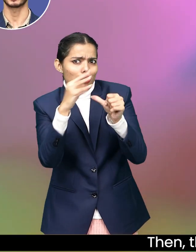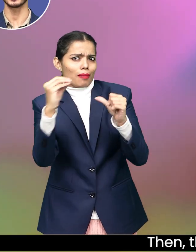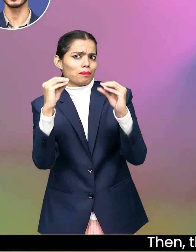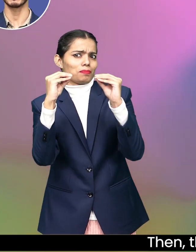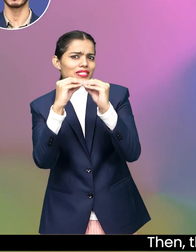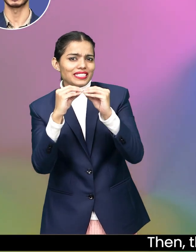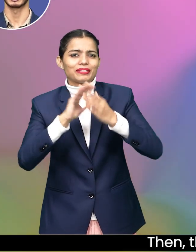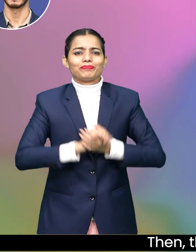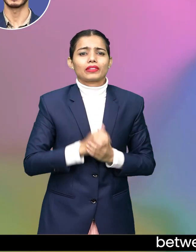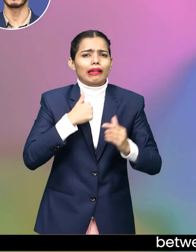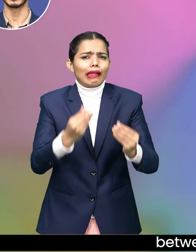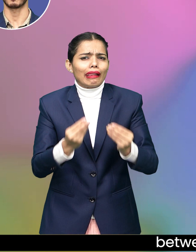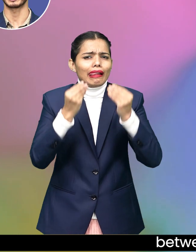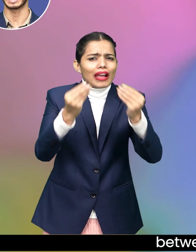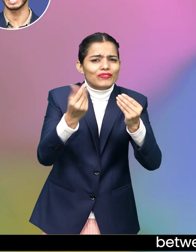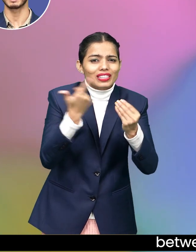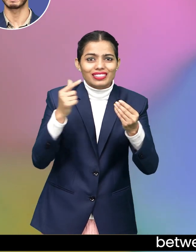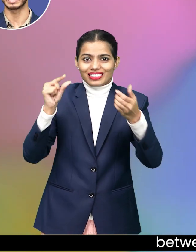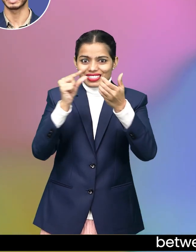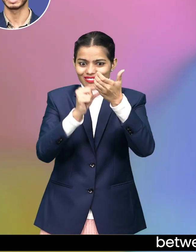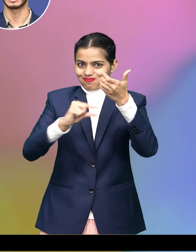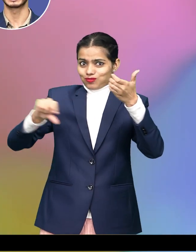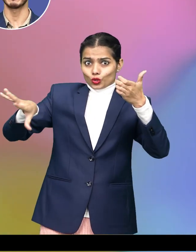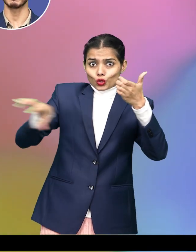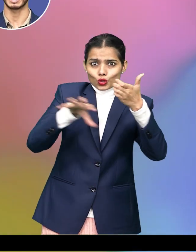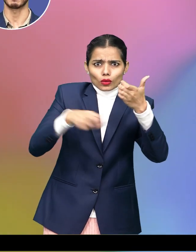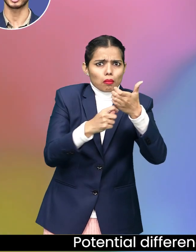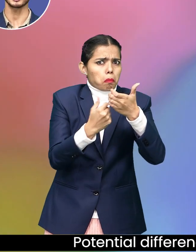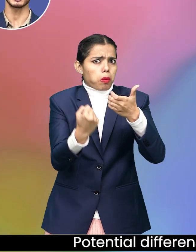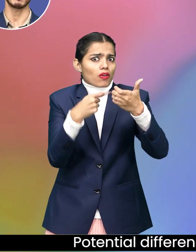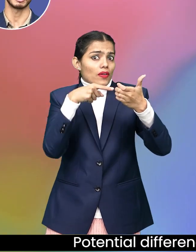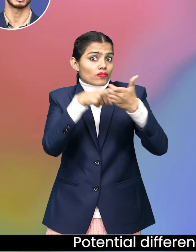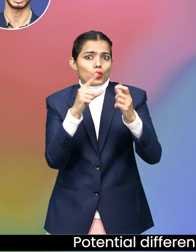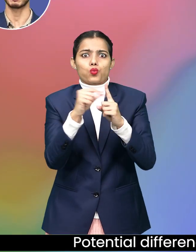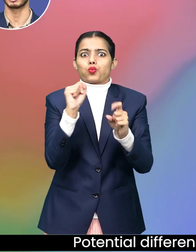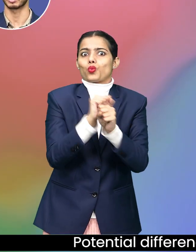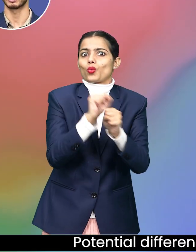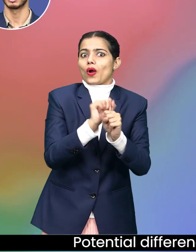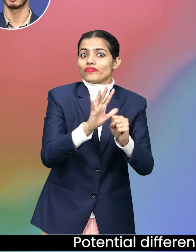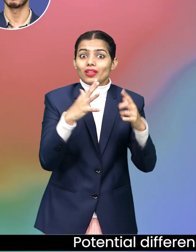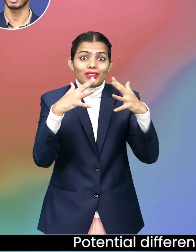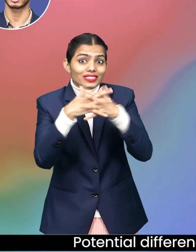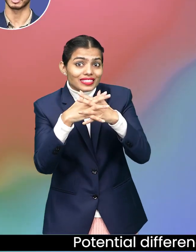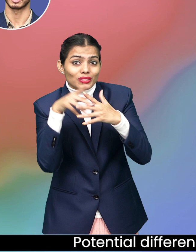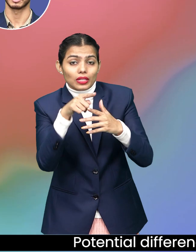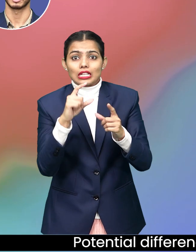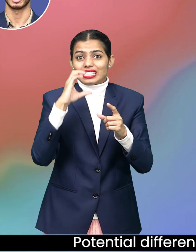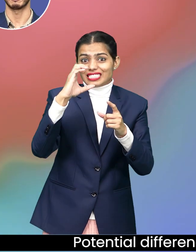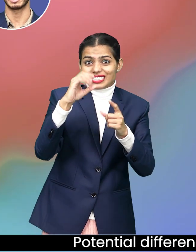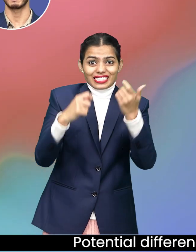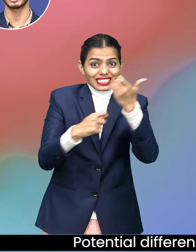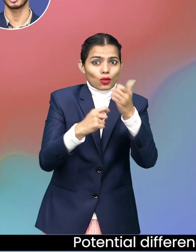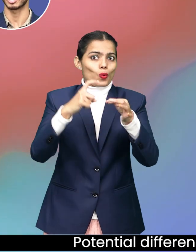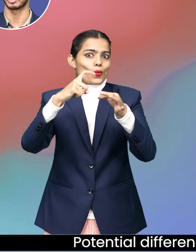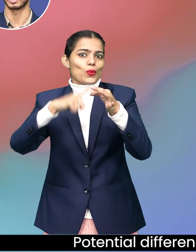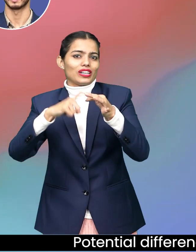Then the potential difference between the point A and B is given by potential difference equals to work done